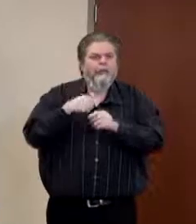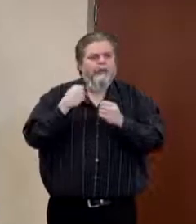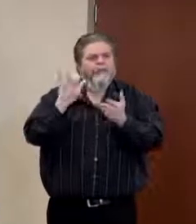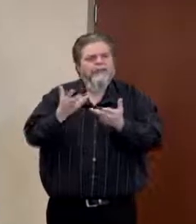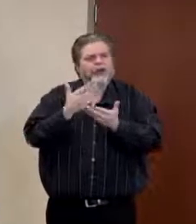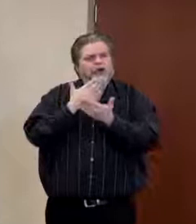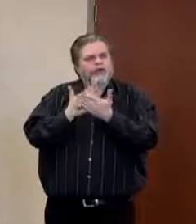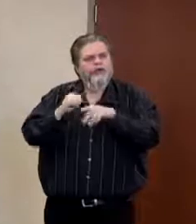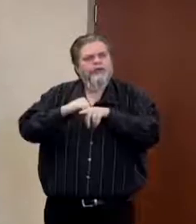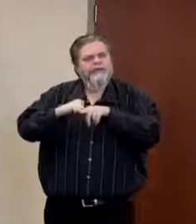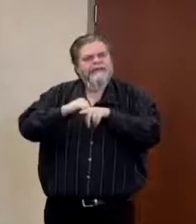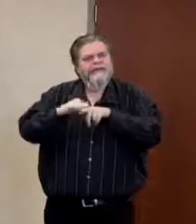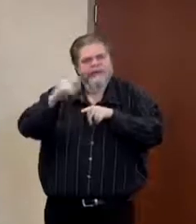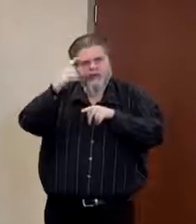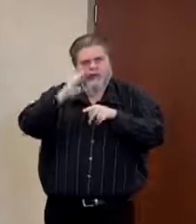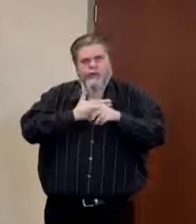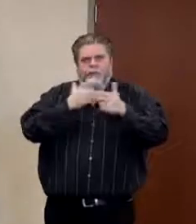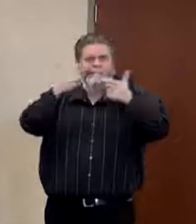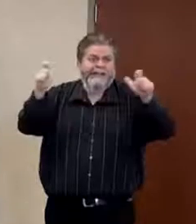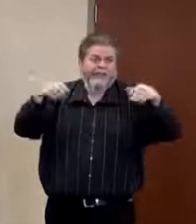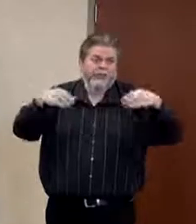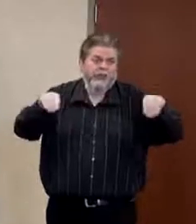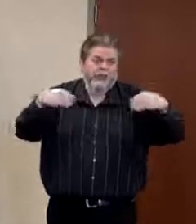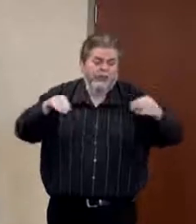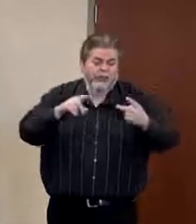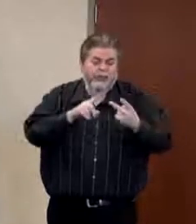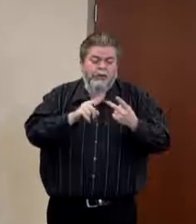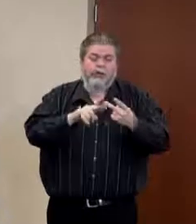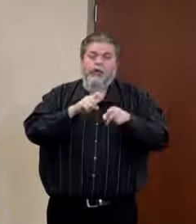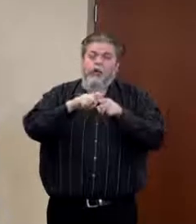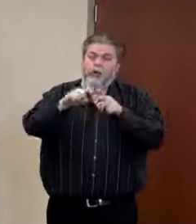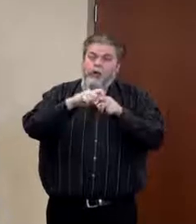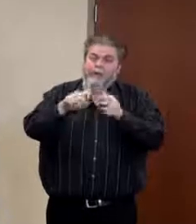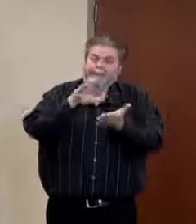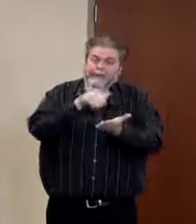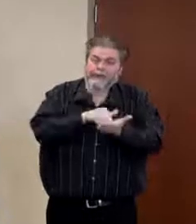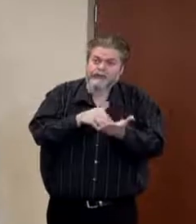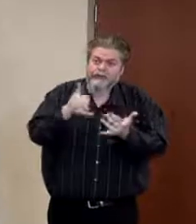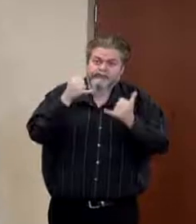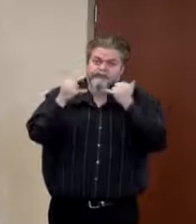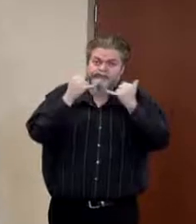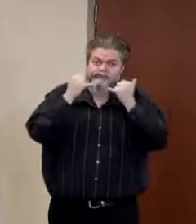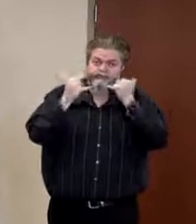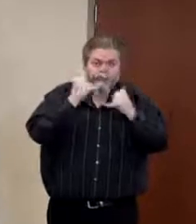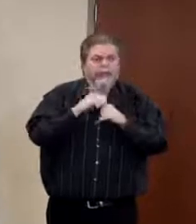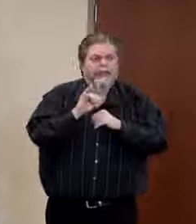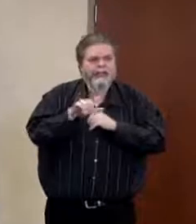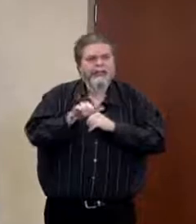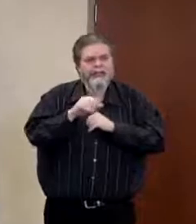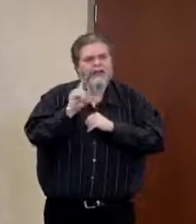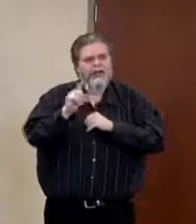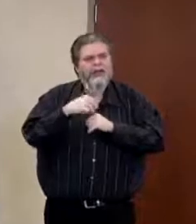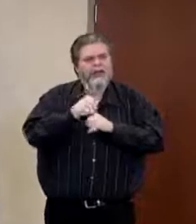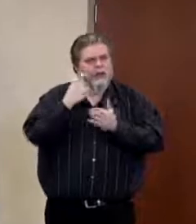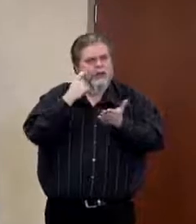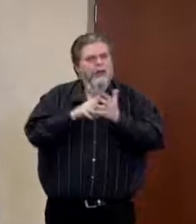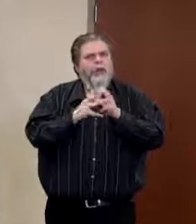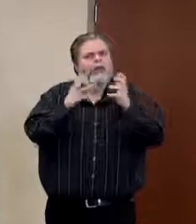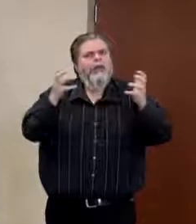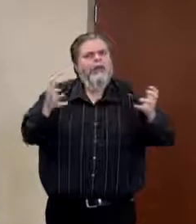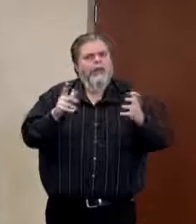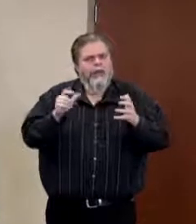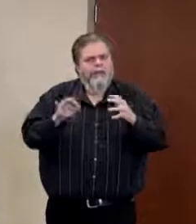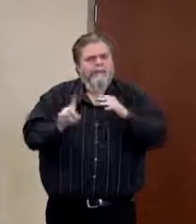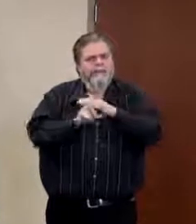to really our big box retailers, our call centers, and those are two of the main areas where we're seeing a lot of